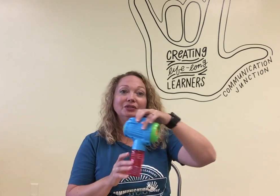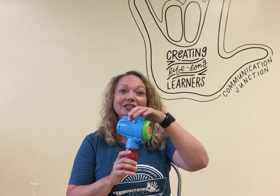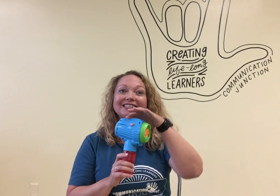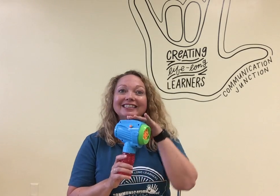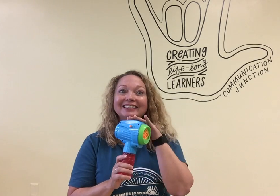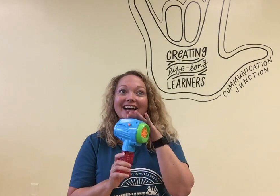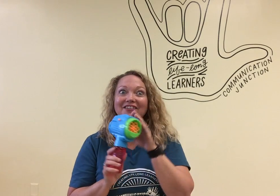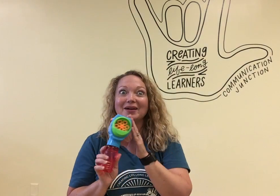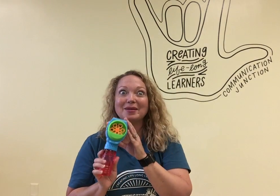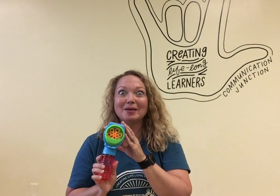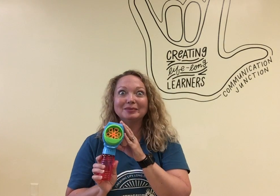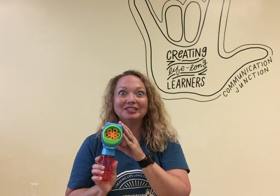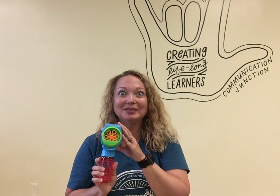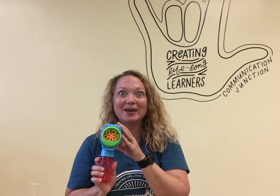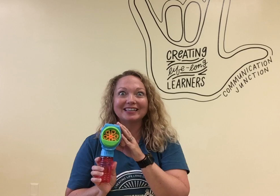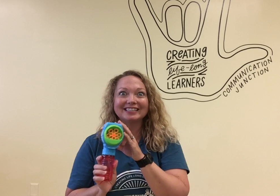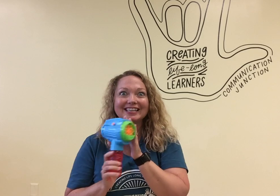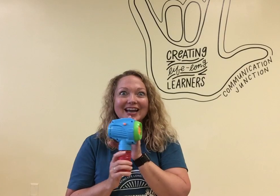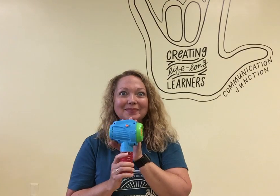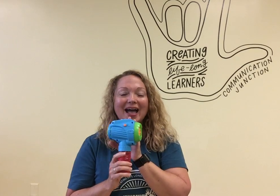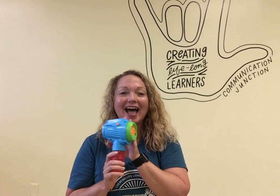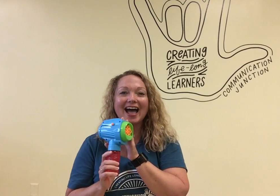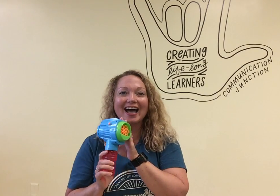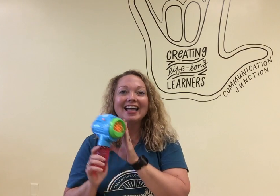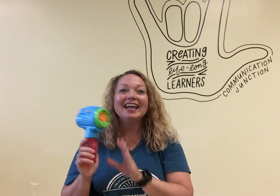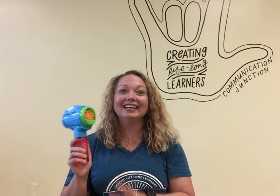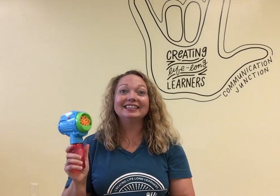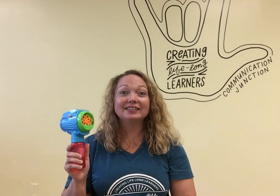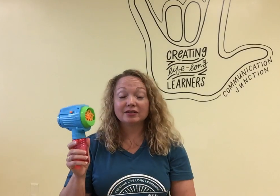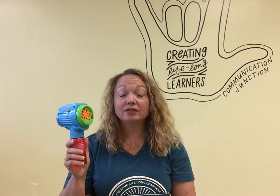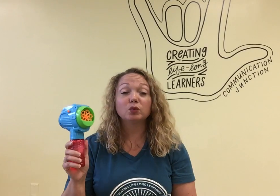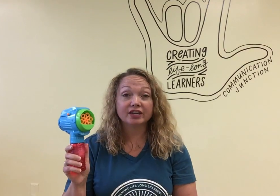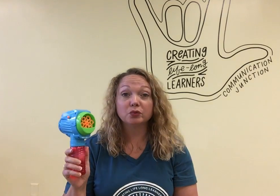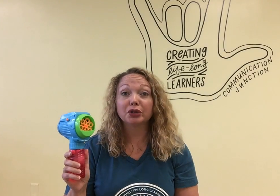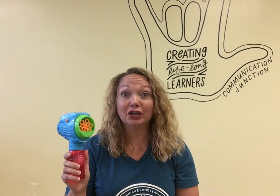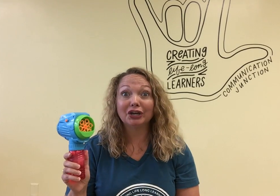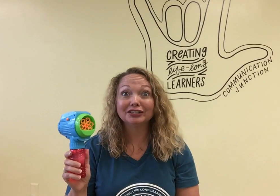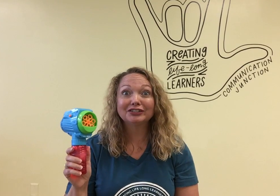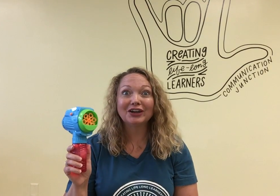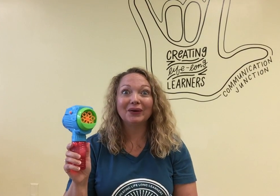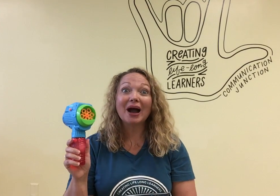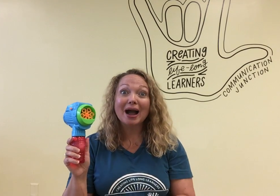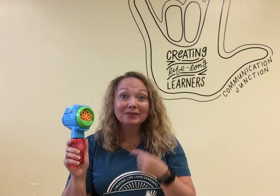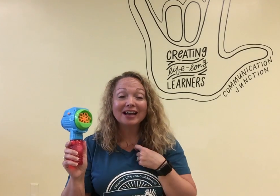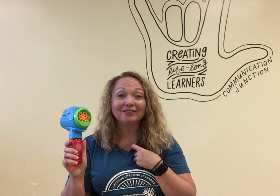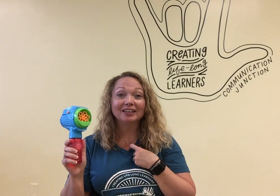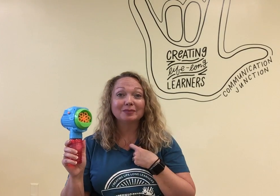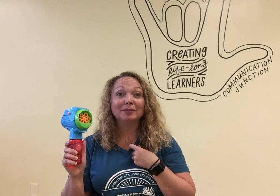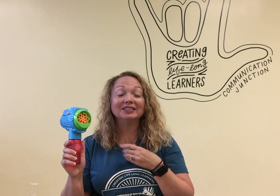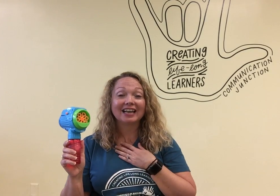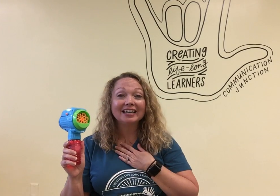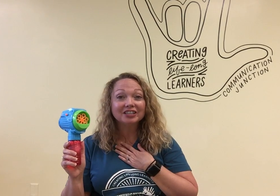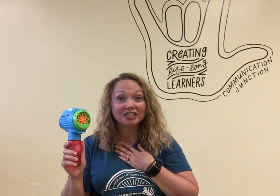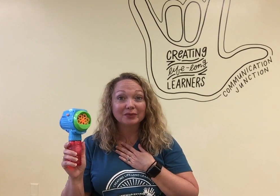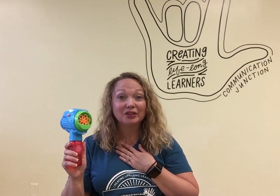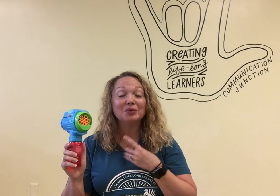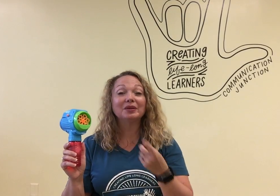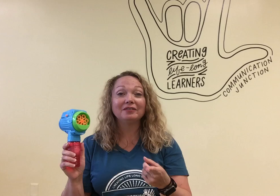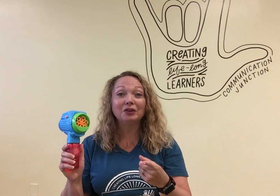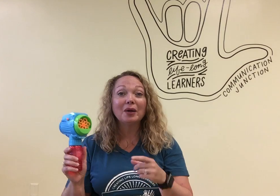bubbles, I've got my bubble machine back this time, and it's working really good. So I'm gonna have lots of bubbles and I can share with you, but if you have